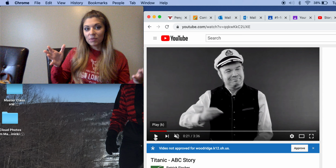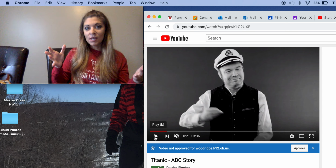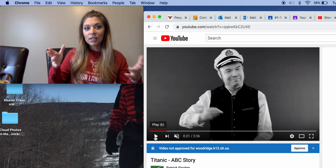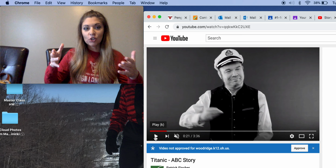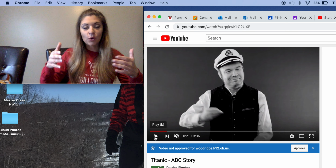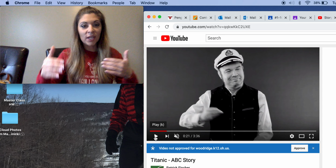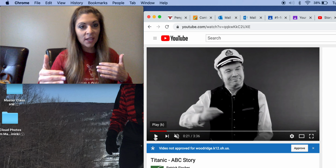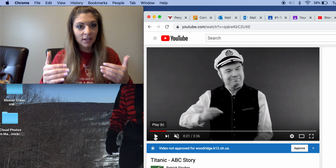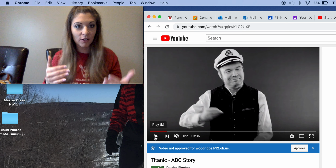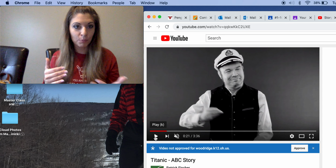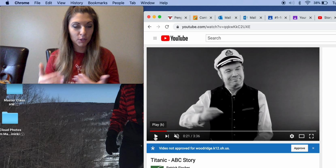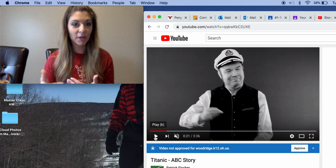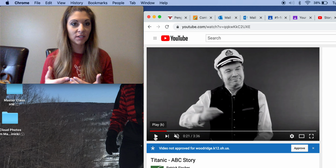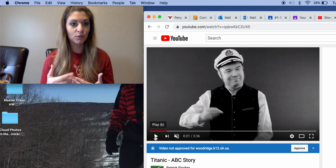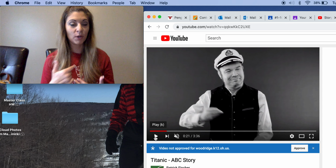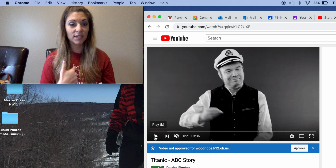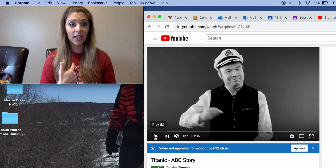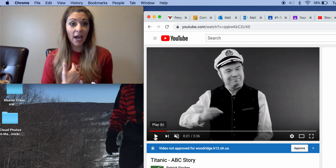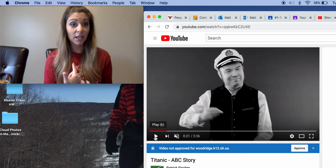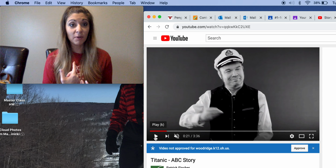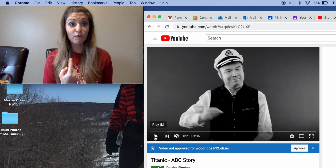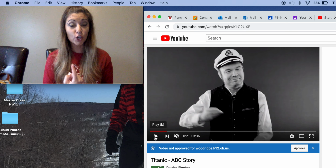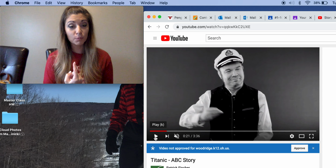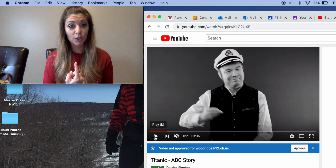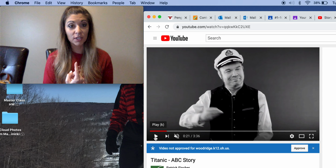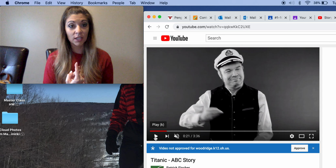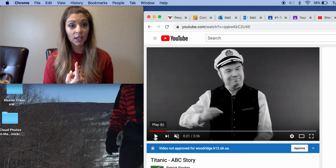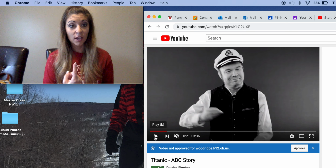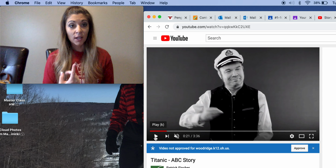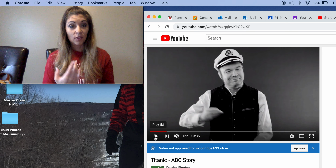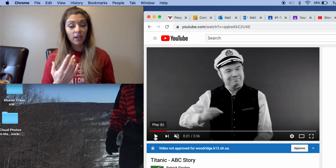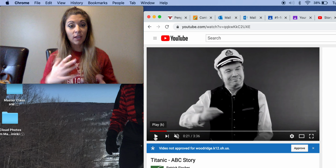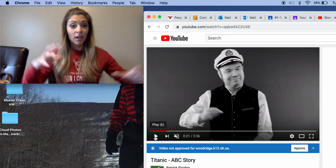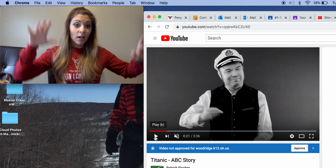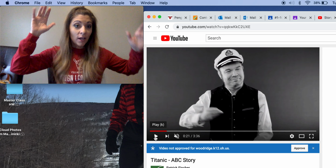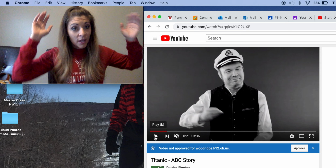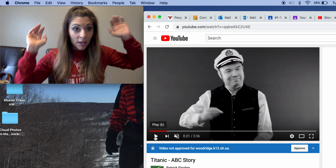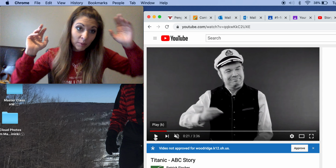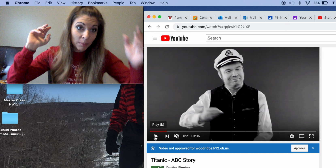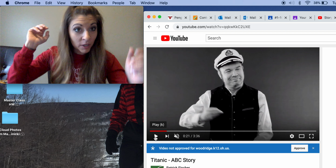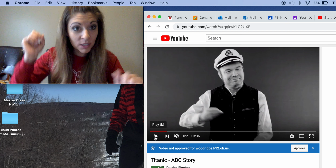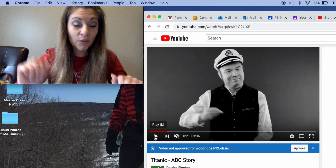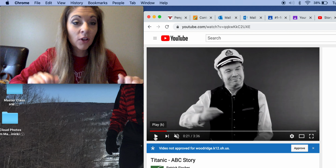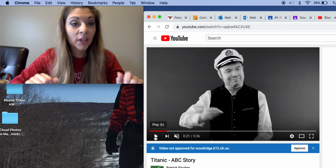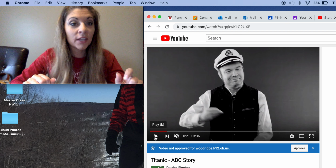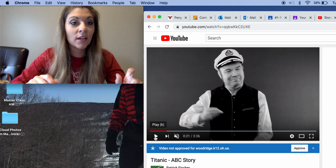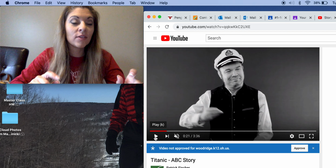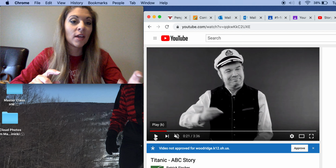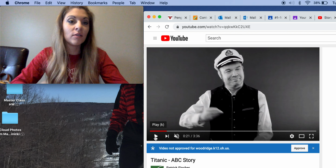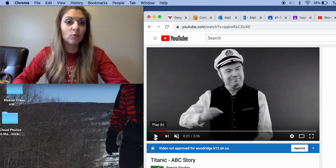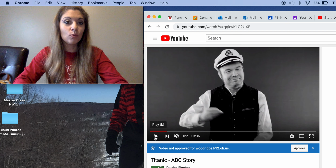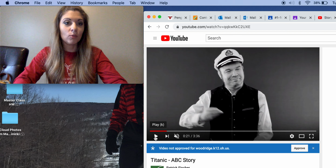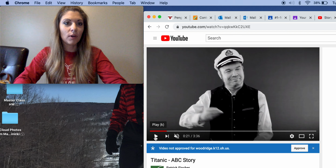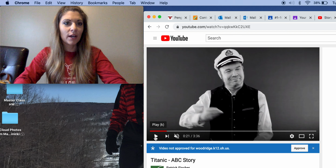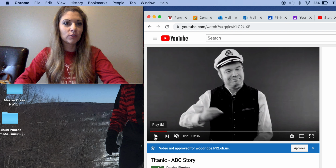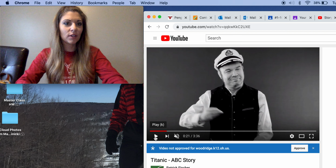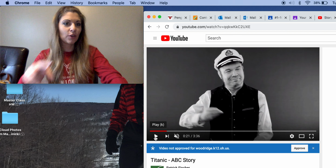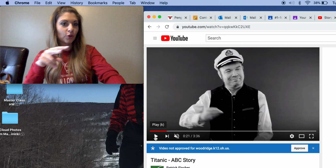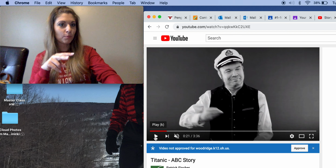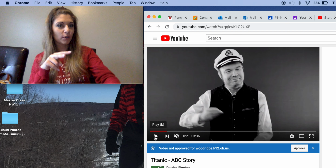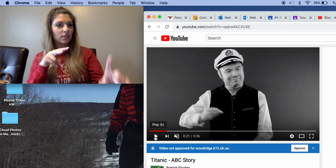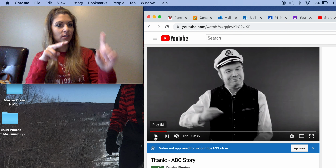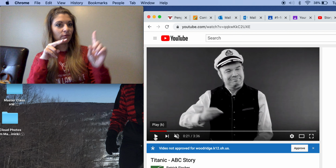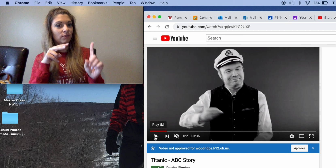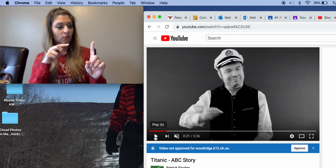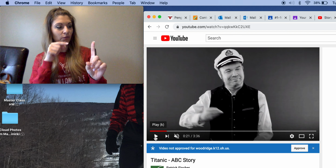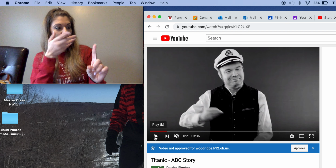become something and you're going in and out of perspectives. Whereas like I could be first person, like, my body's falling, and then out to like